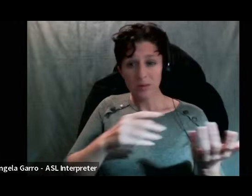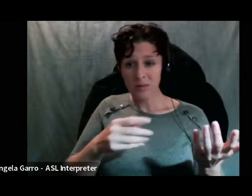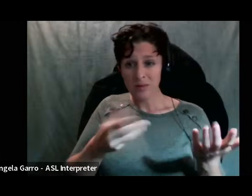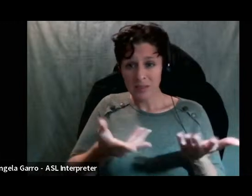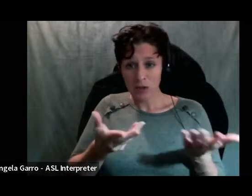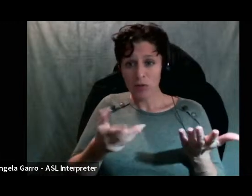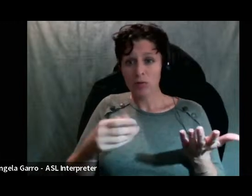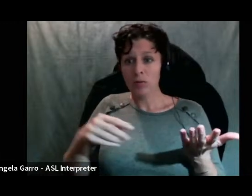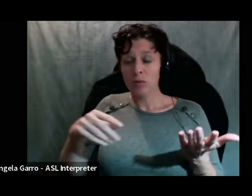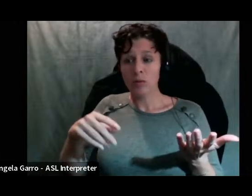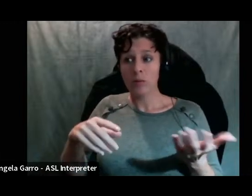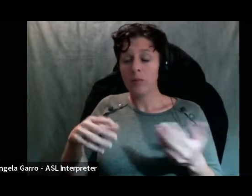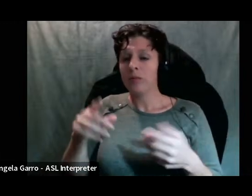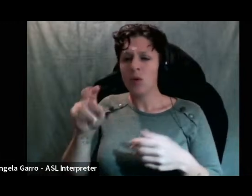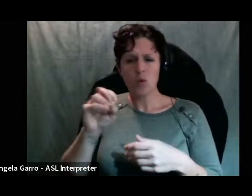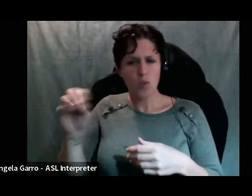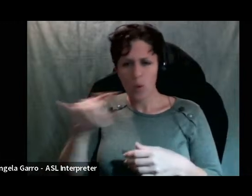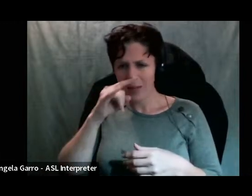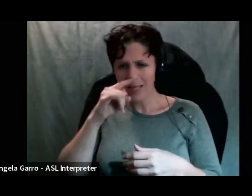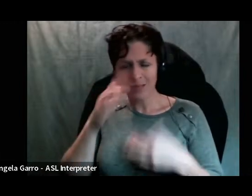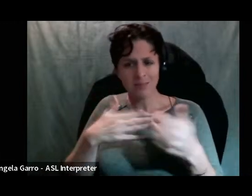of their background, should endure.